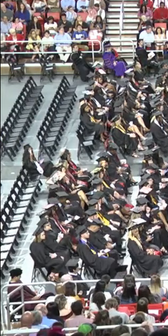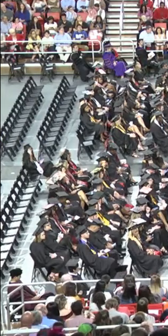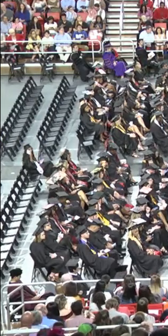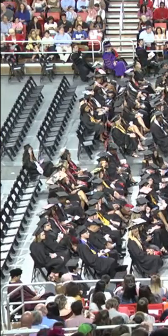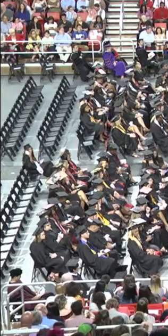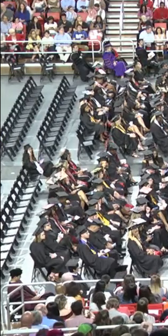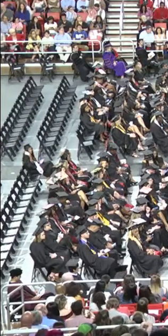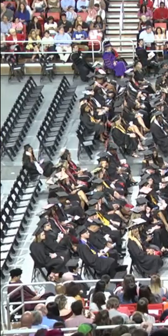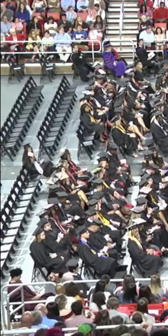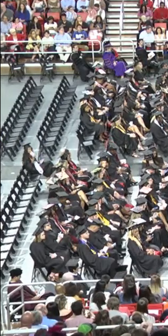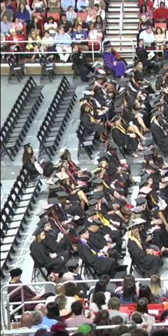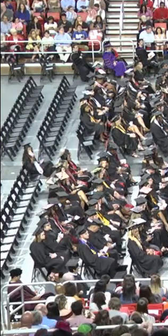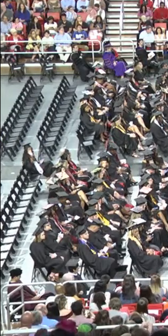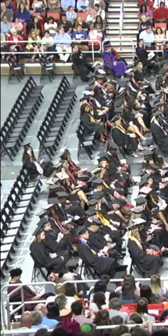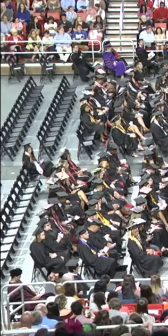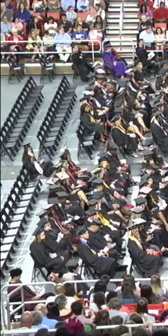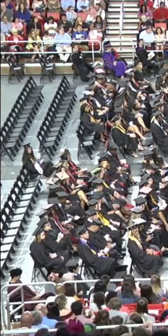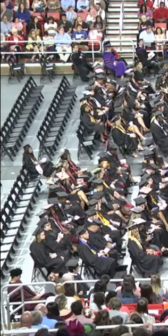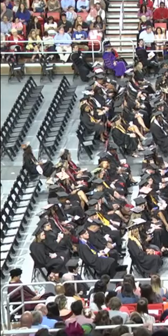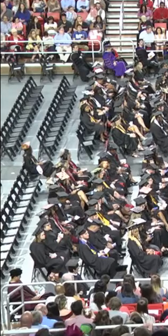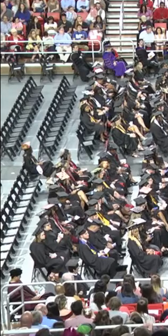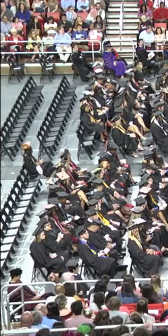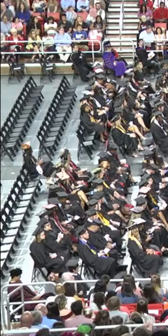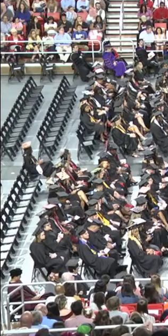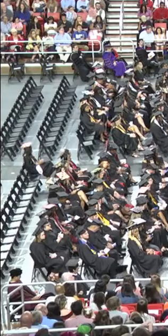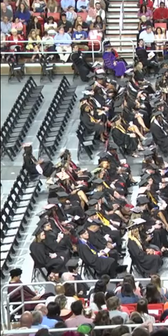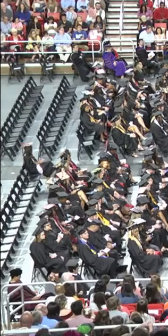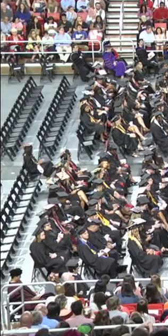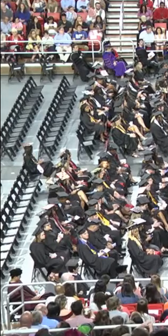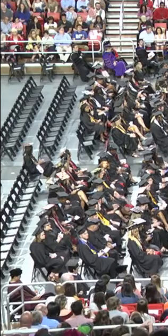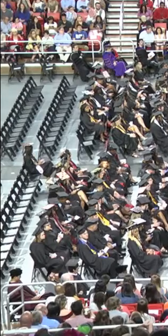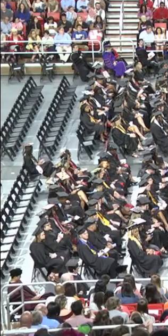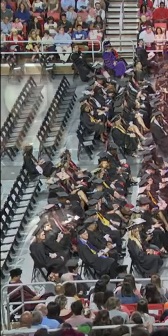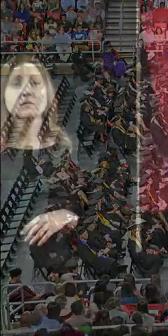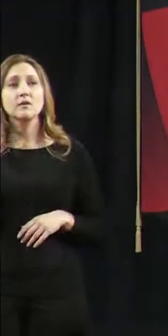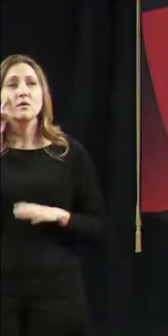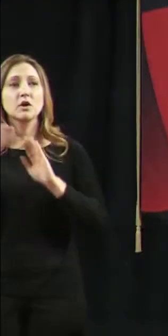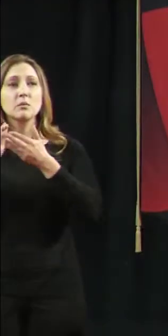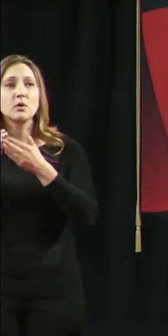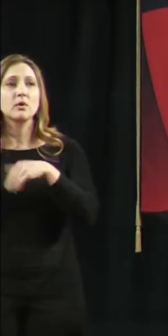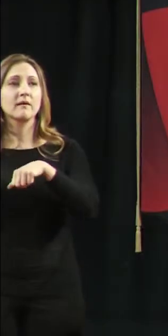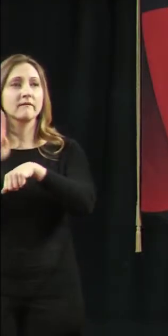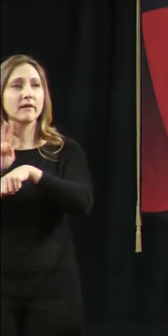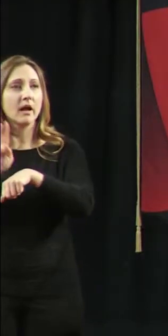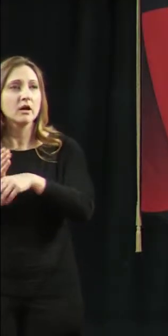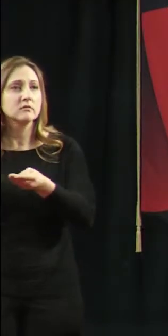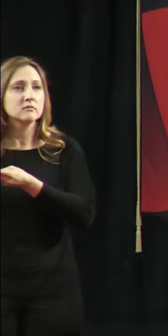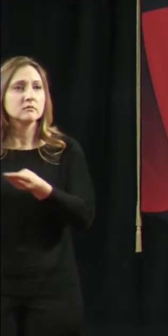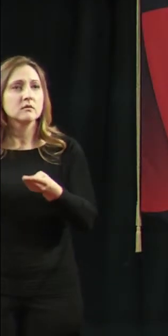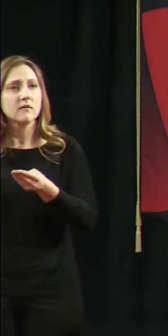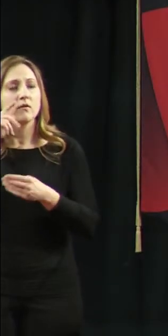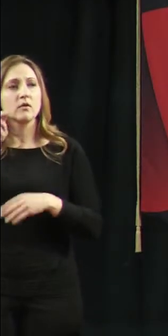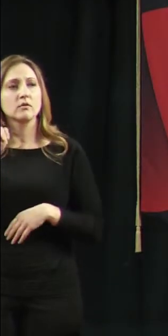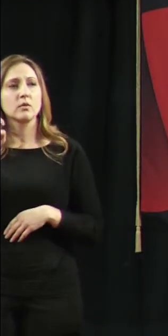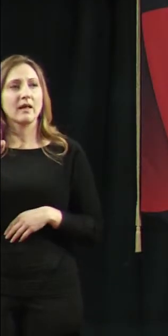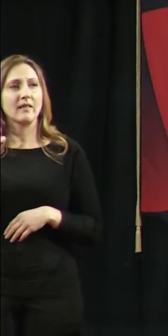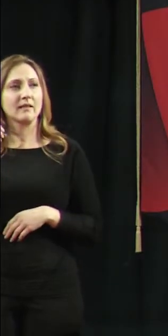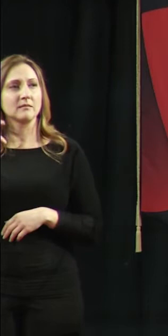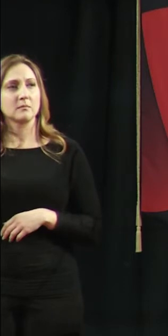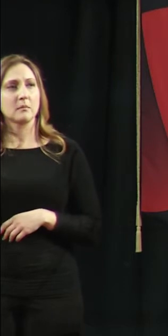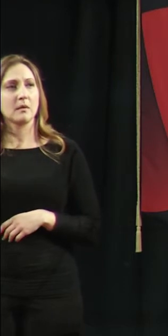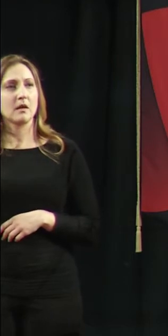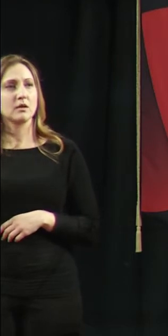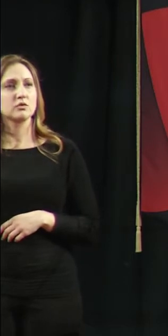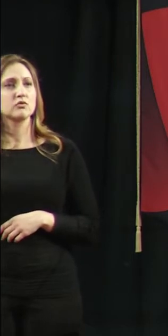Business School's MBA program. She was also the Vice President of Community Affairs for the New England Patriots and